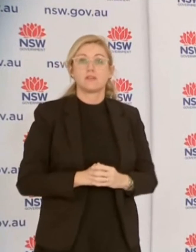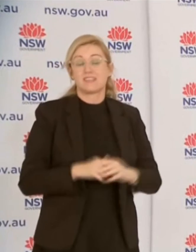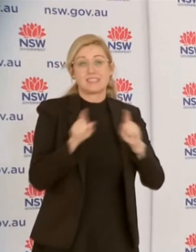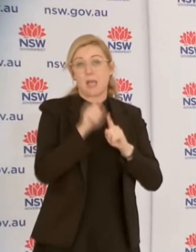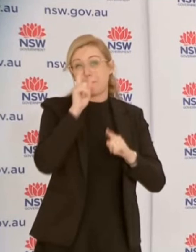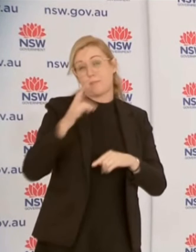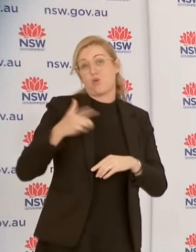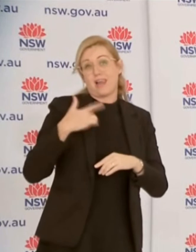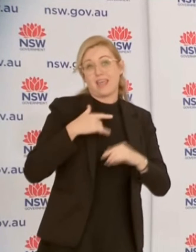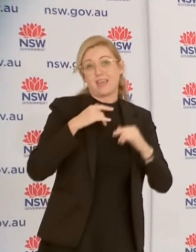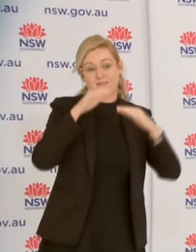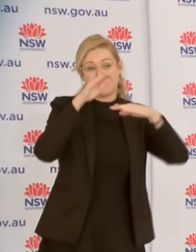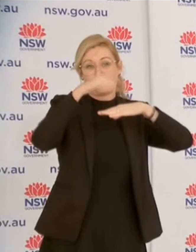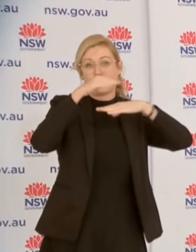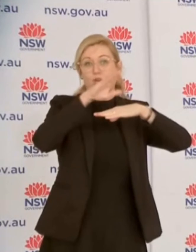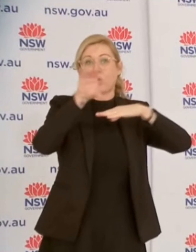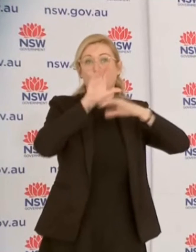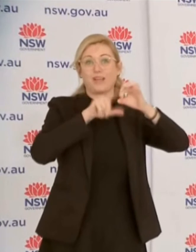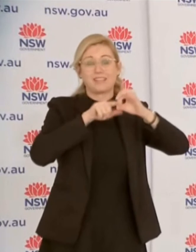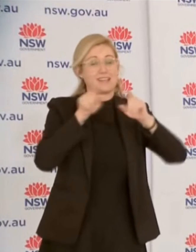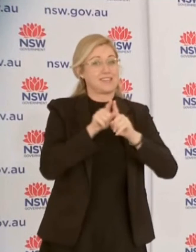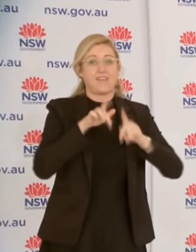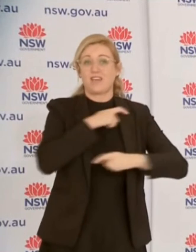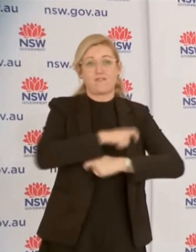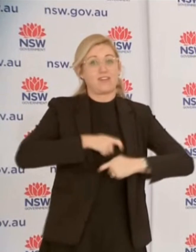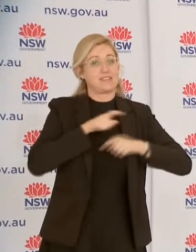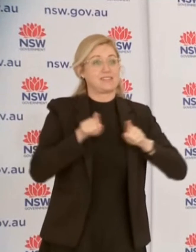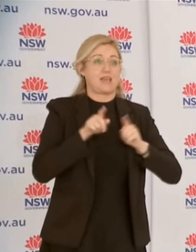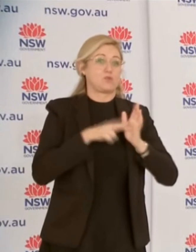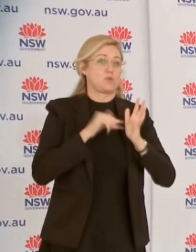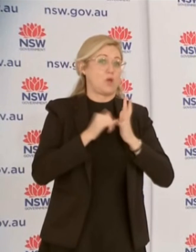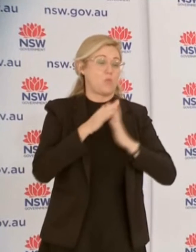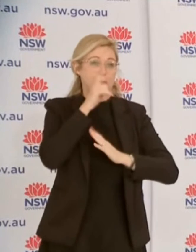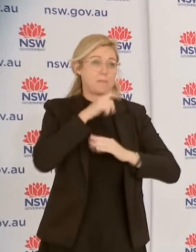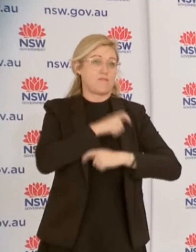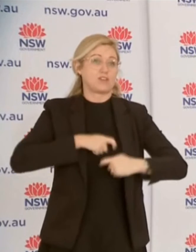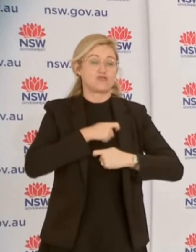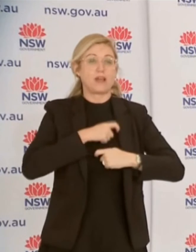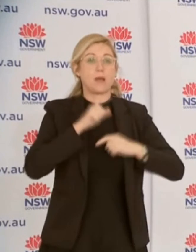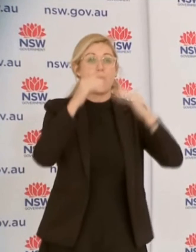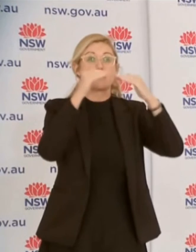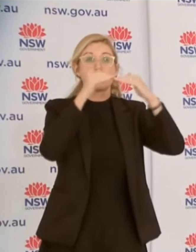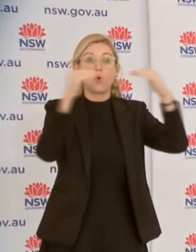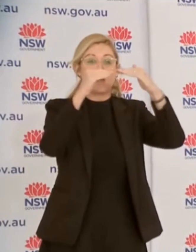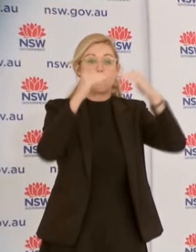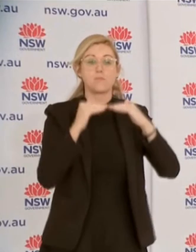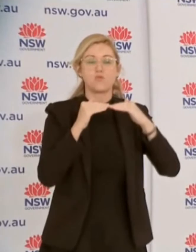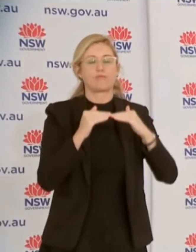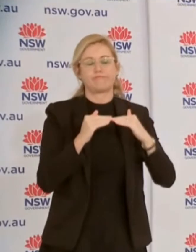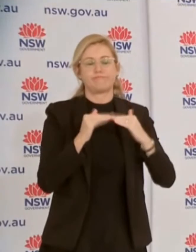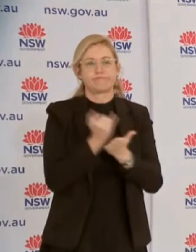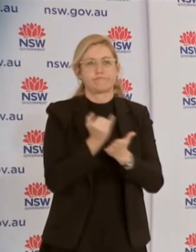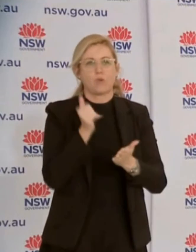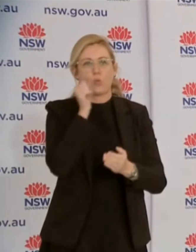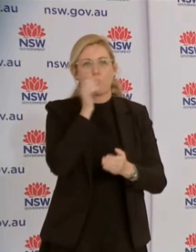frustrated as people in northern New South Wales. But any notion that we're going to change the state borders doesn't work. However, I will